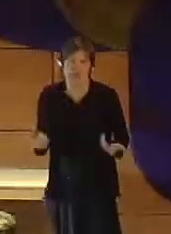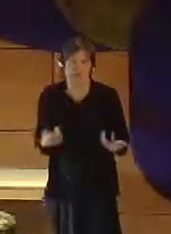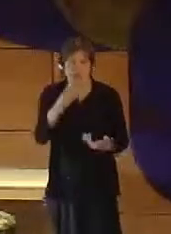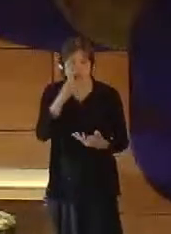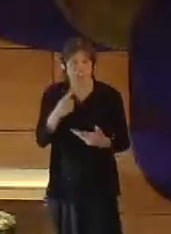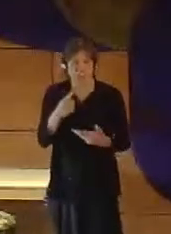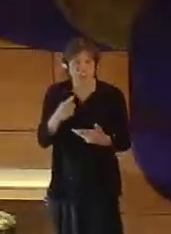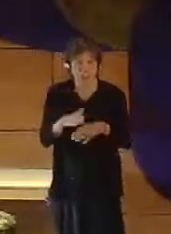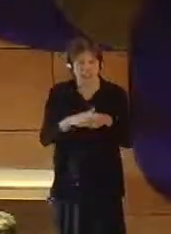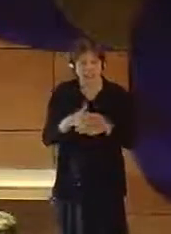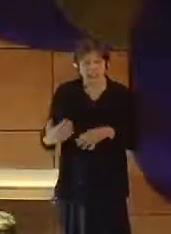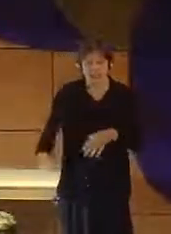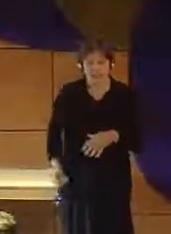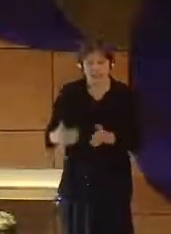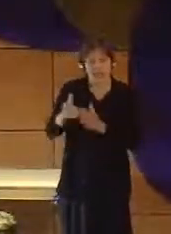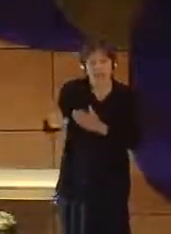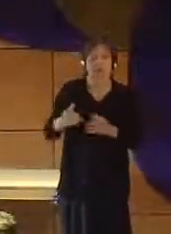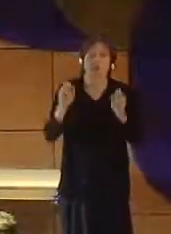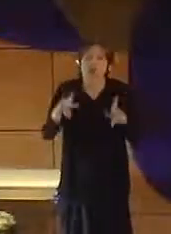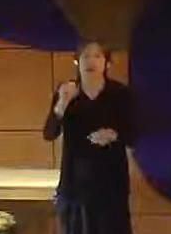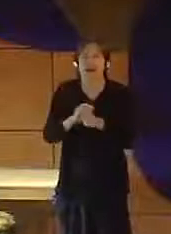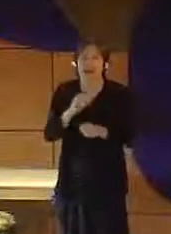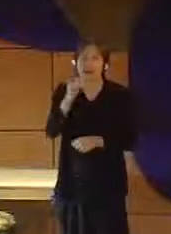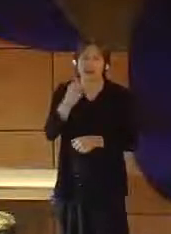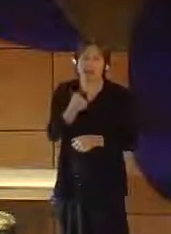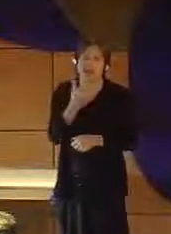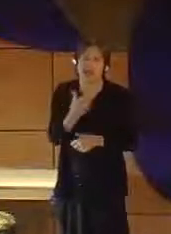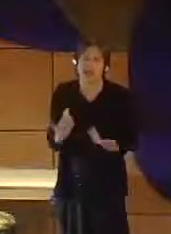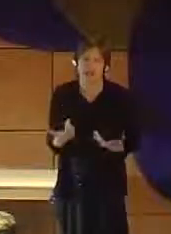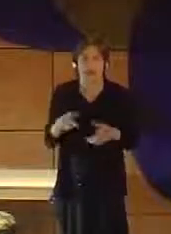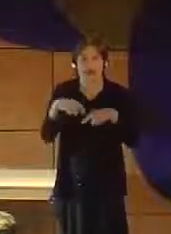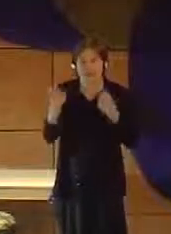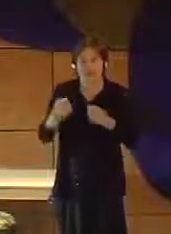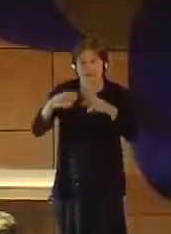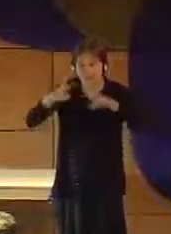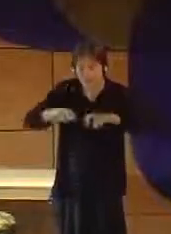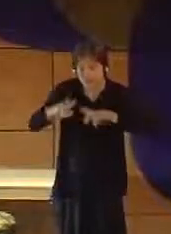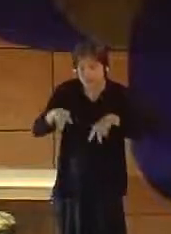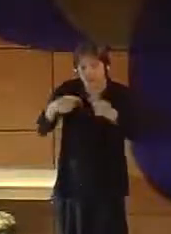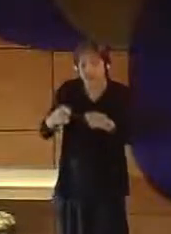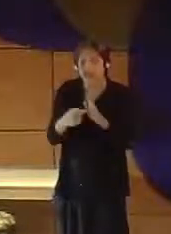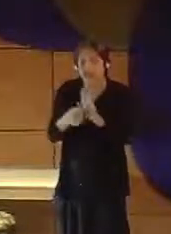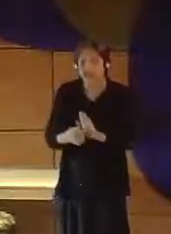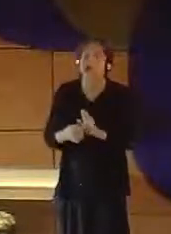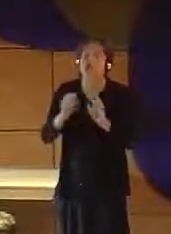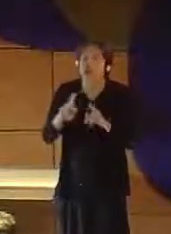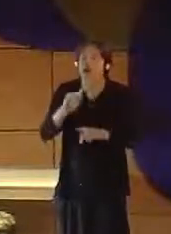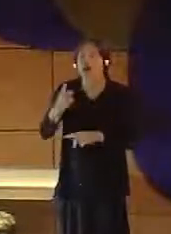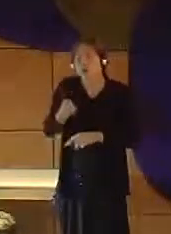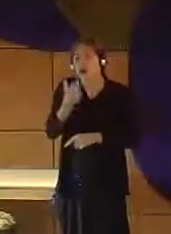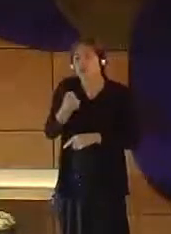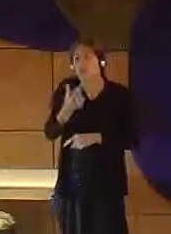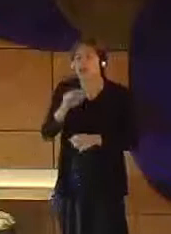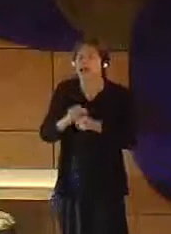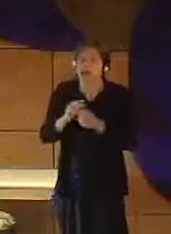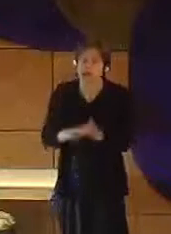with the oral testosterone, they do reasonably well. So I would tend to give 2 capsules in the morning, but but I think if